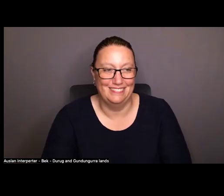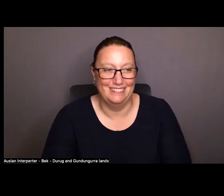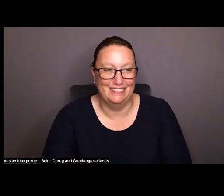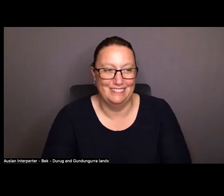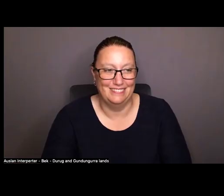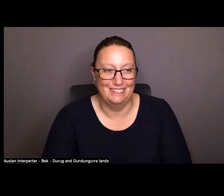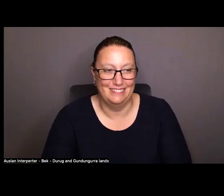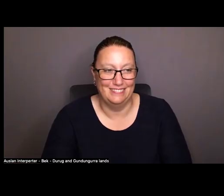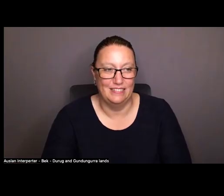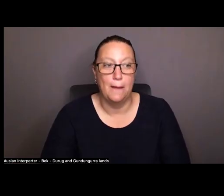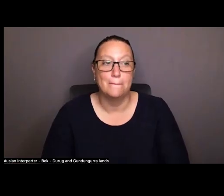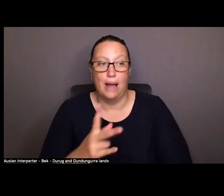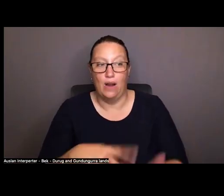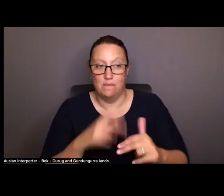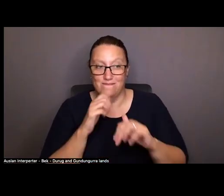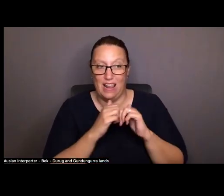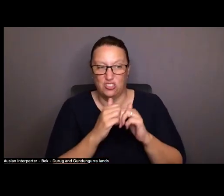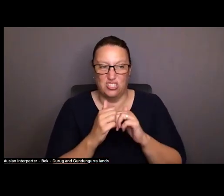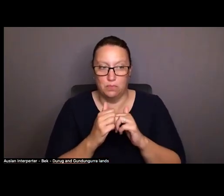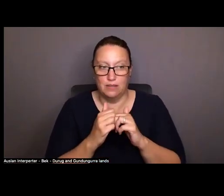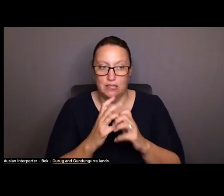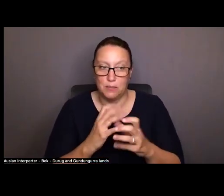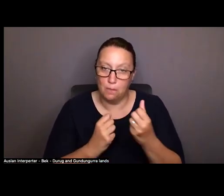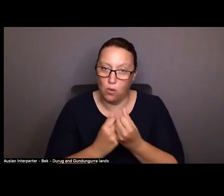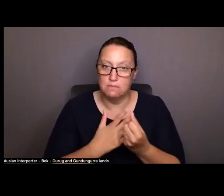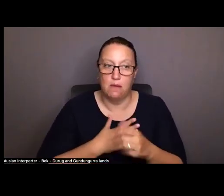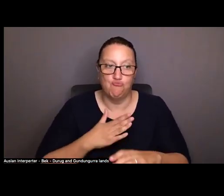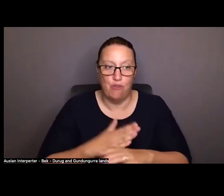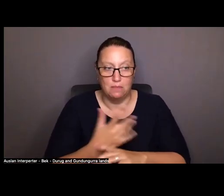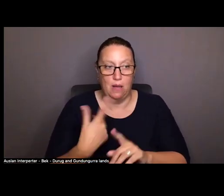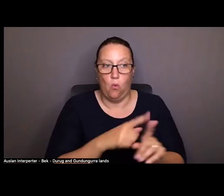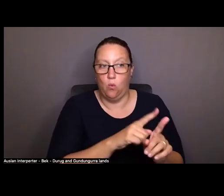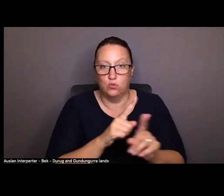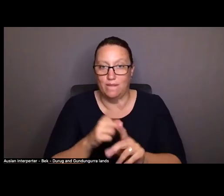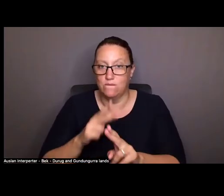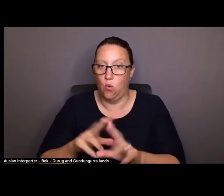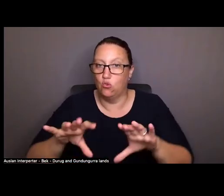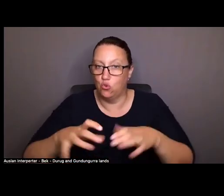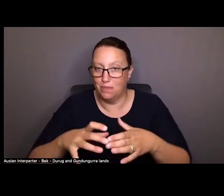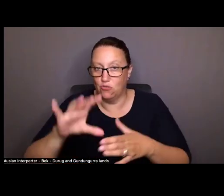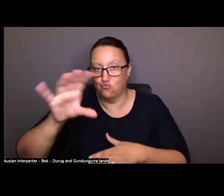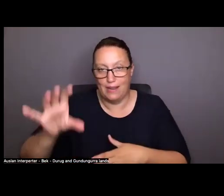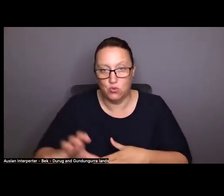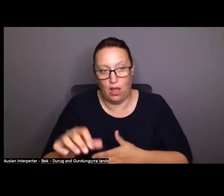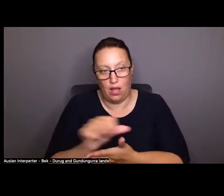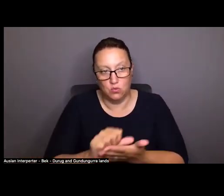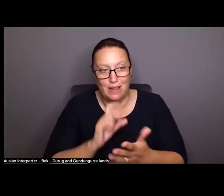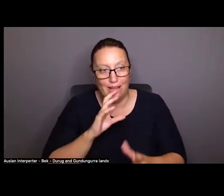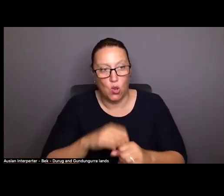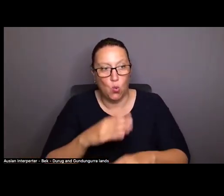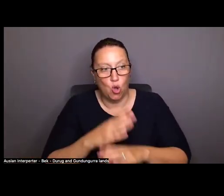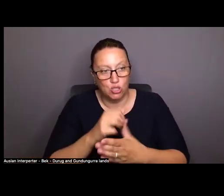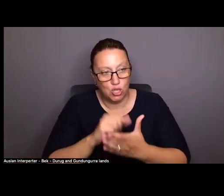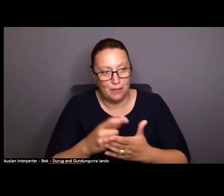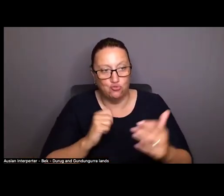So part of my fellowship supports my practice, but also that of a group of regional artists, as it involves workshops and training